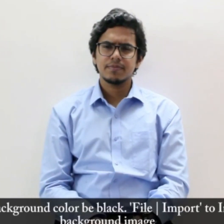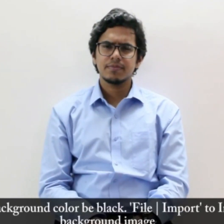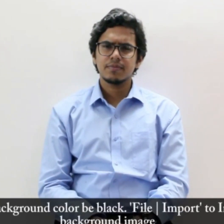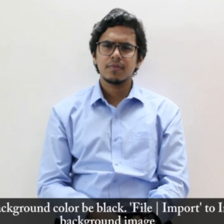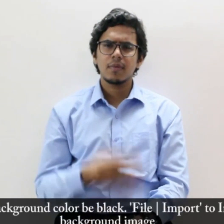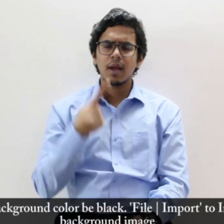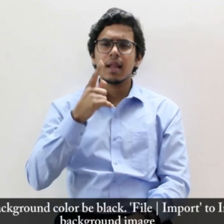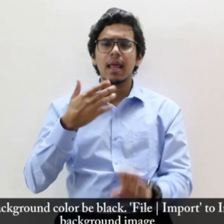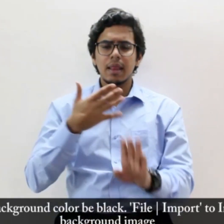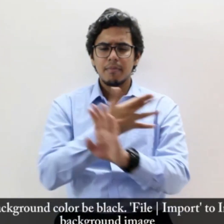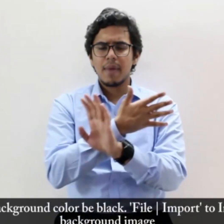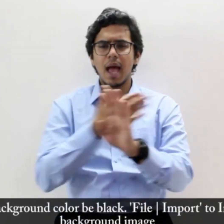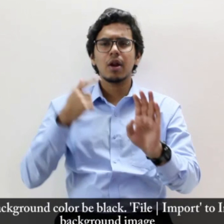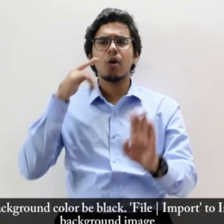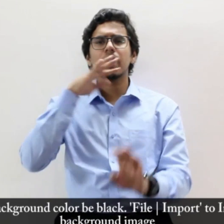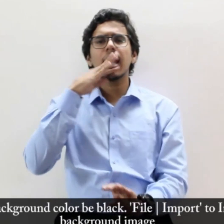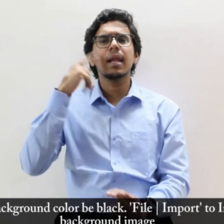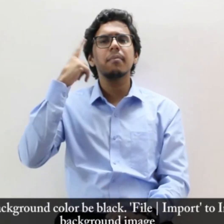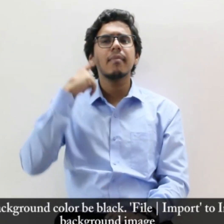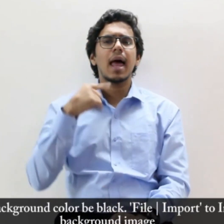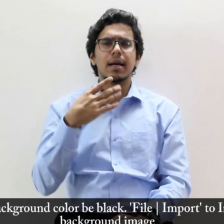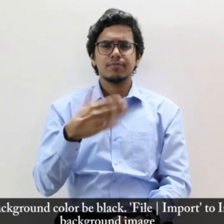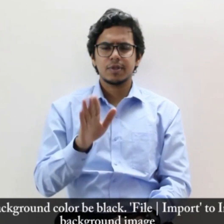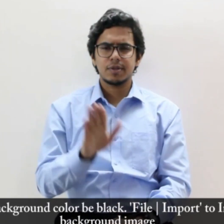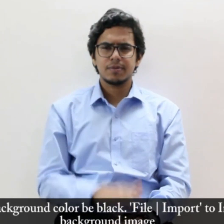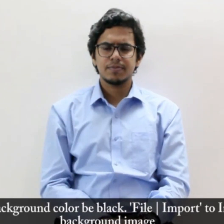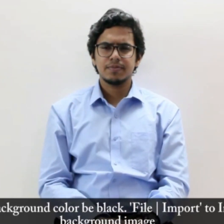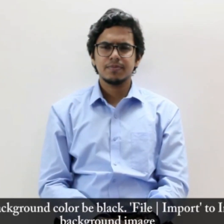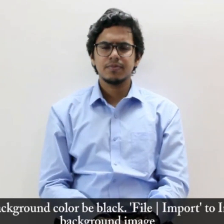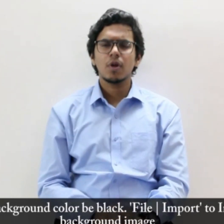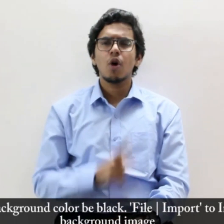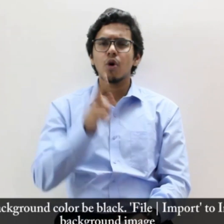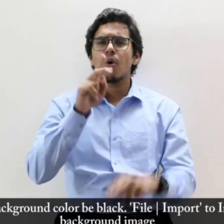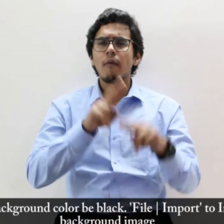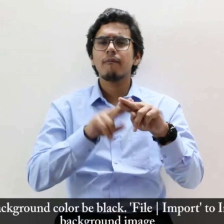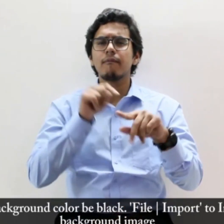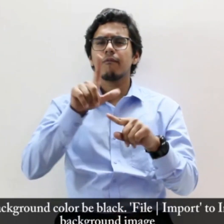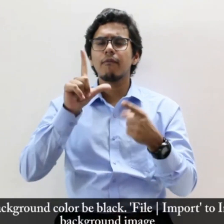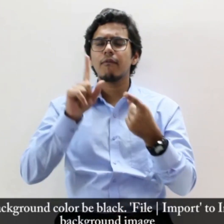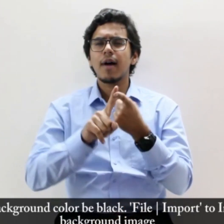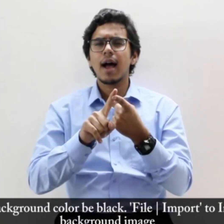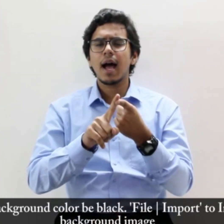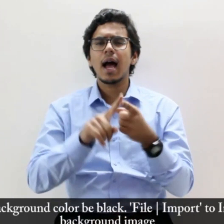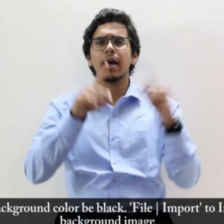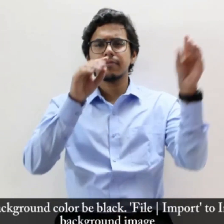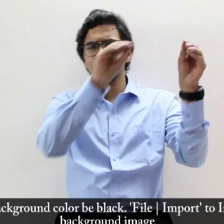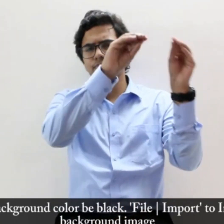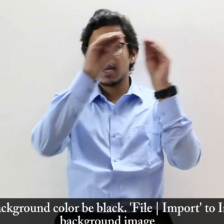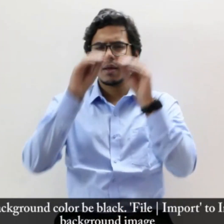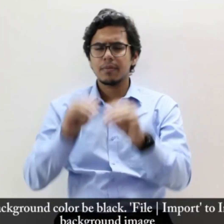Let the background color be black. File Import to import a background